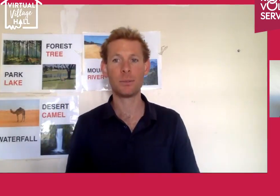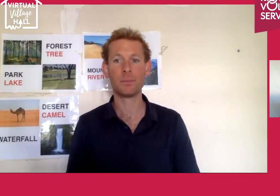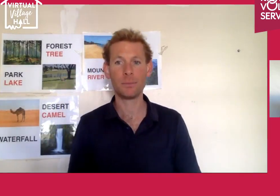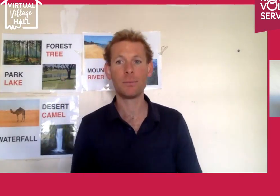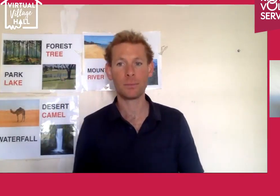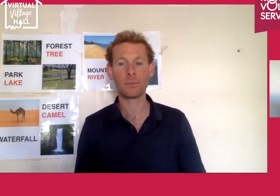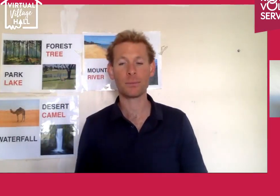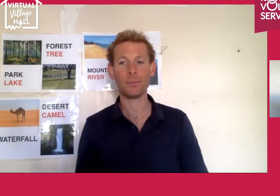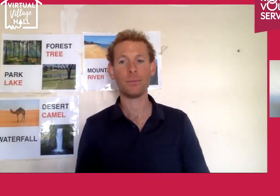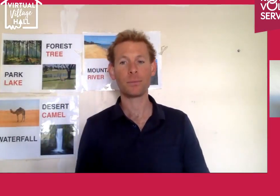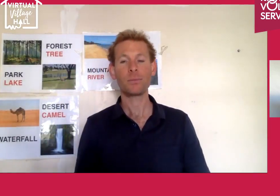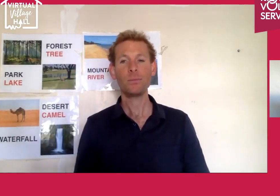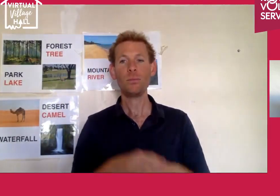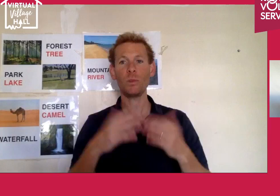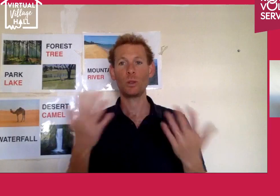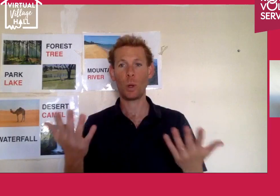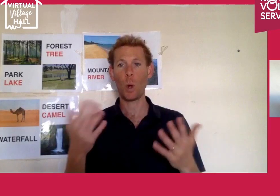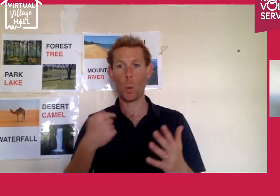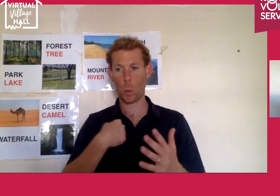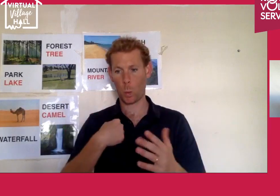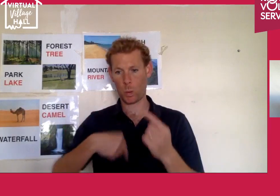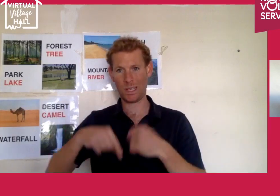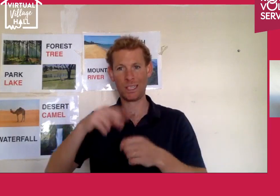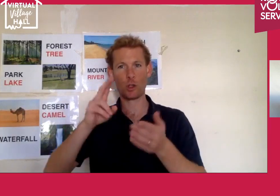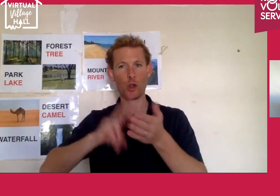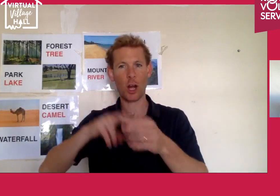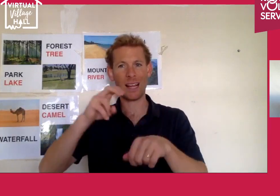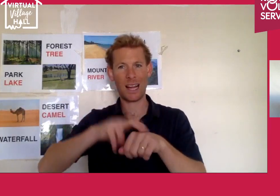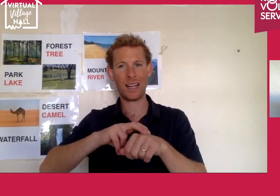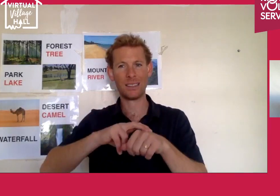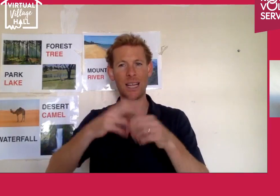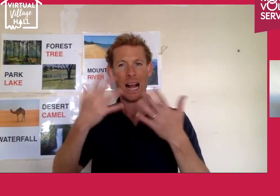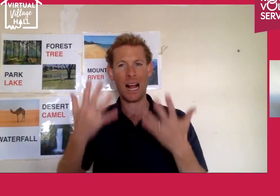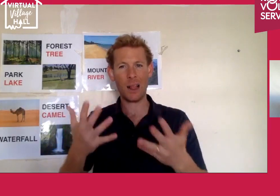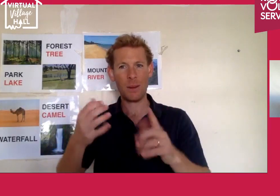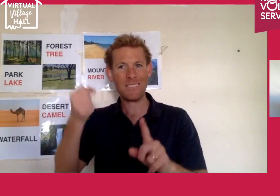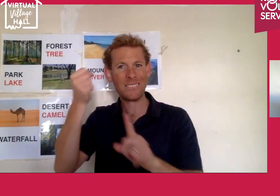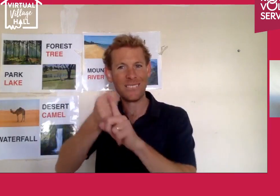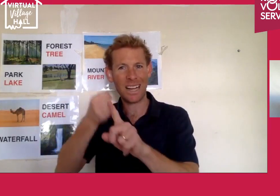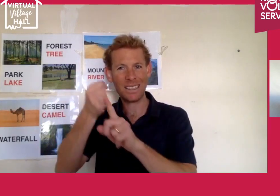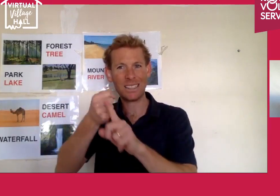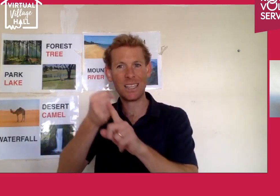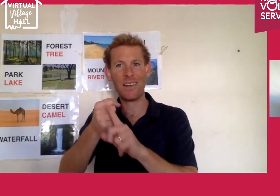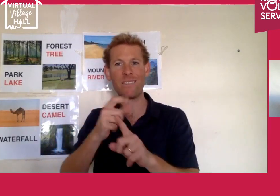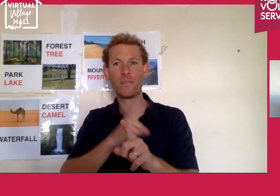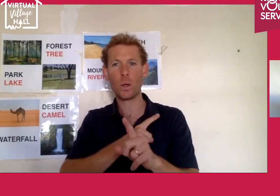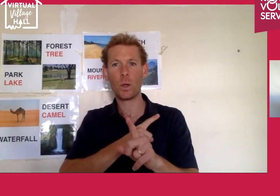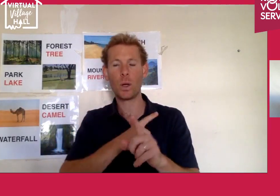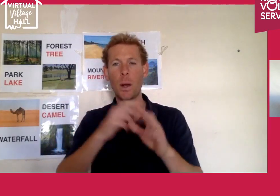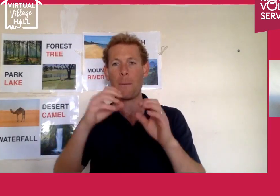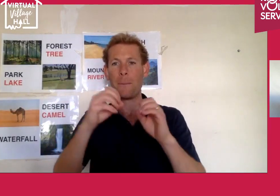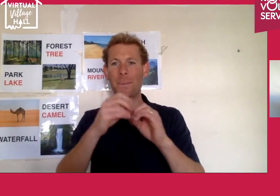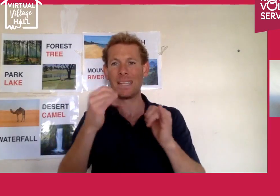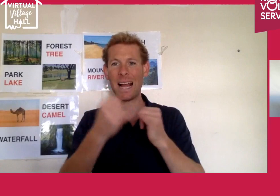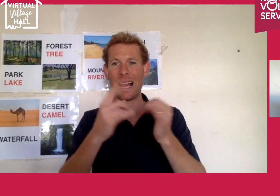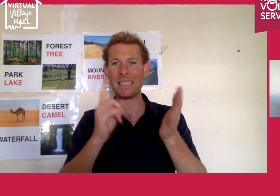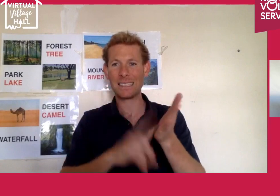to different domains and areas and places, like the theatre and the cinema and things like that. We're still